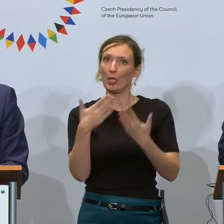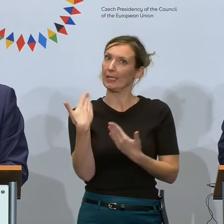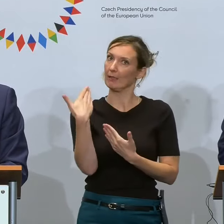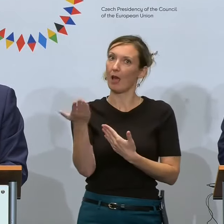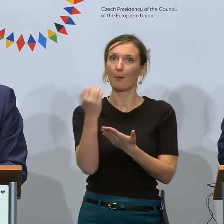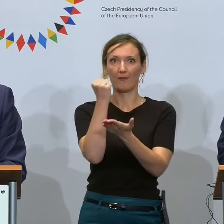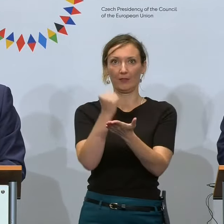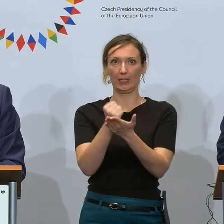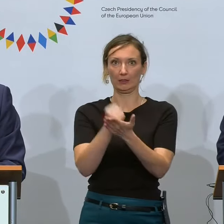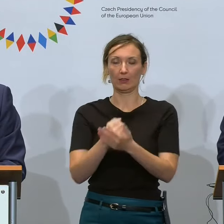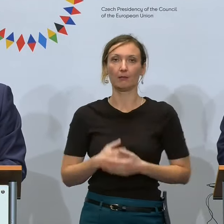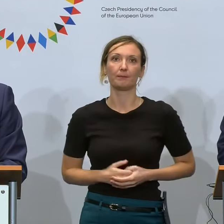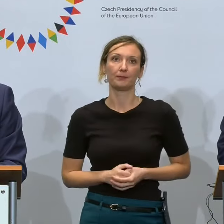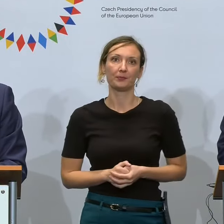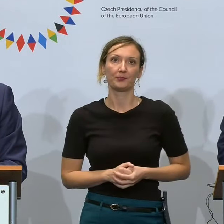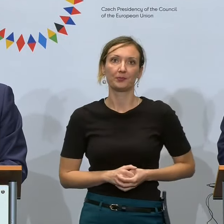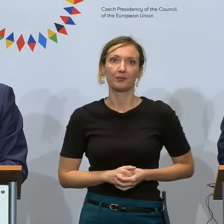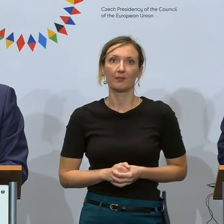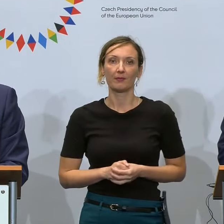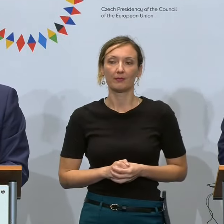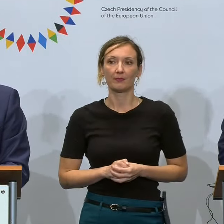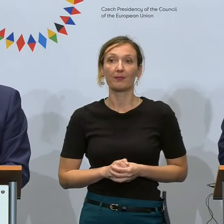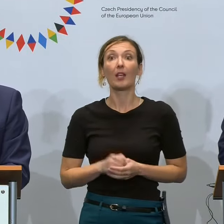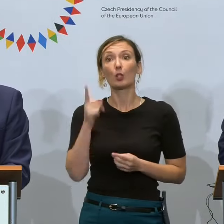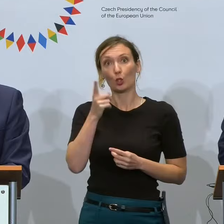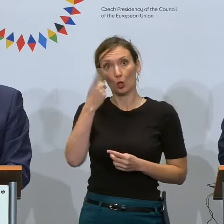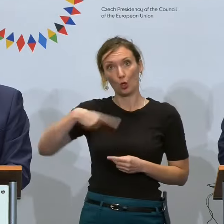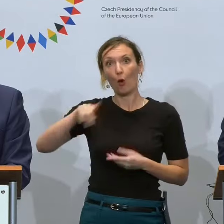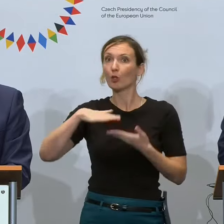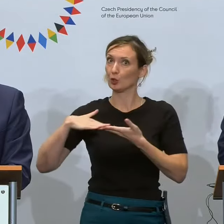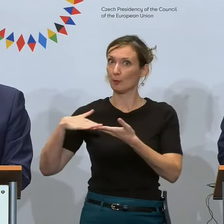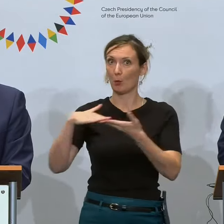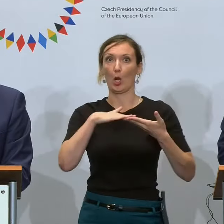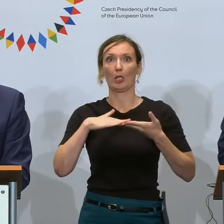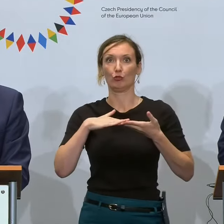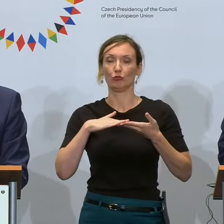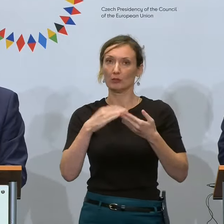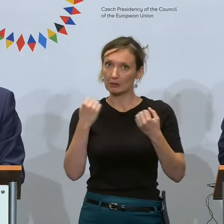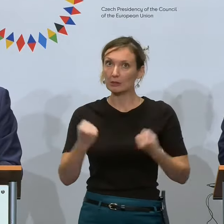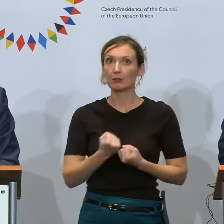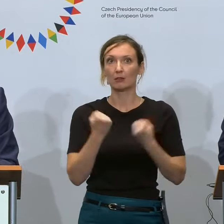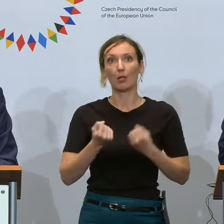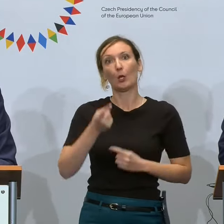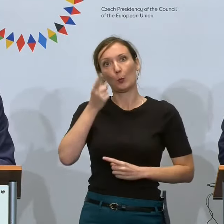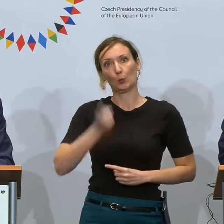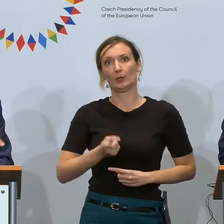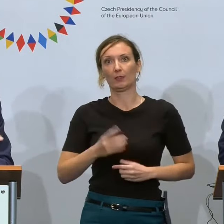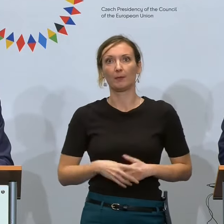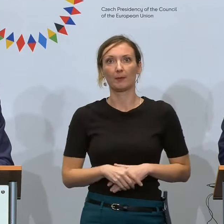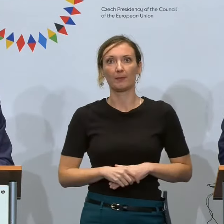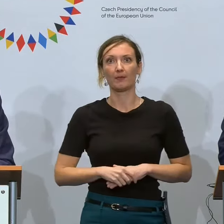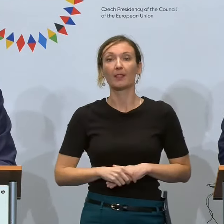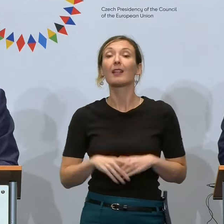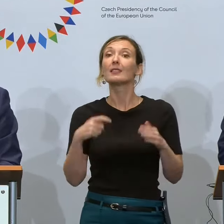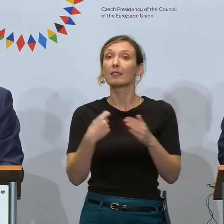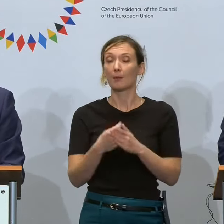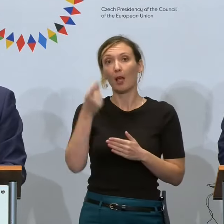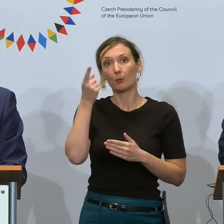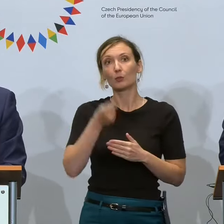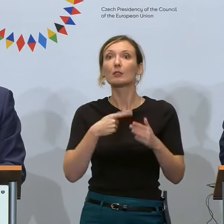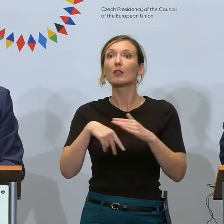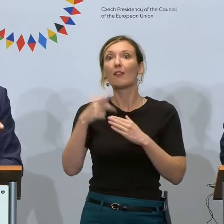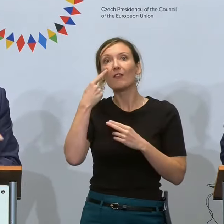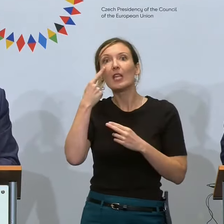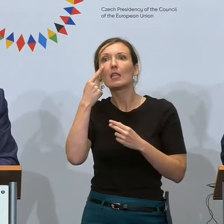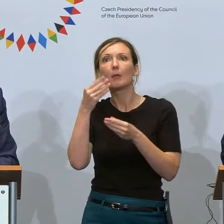And this is a common approach, and a common approach will prevent a potential visa shopping by